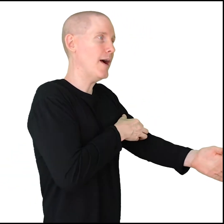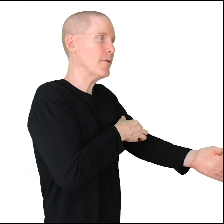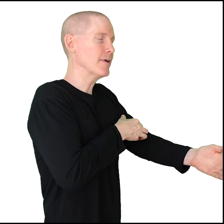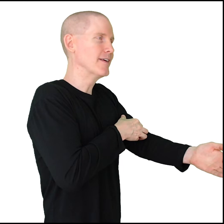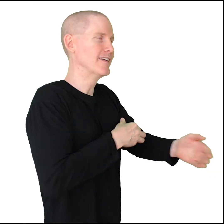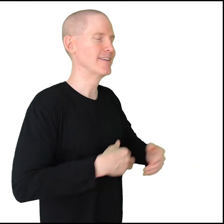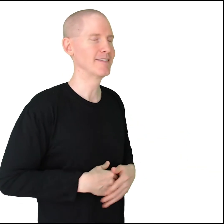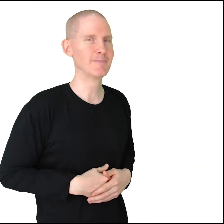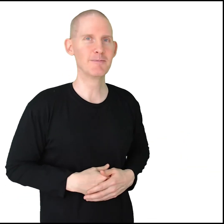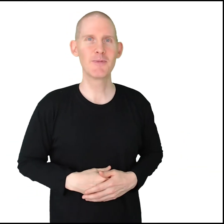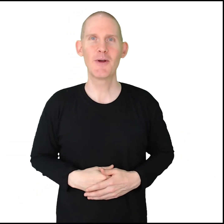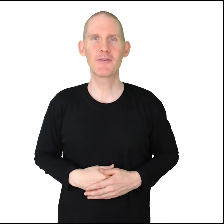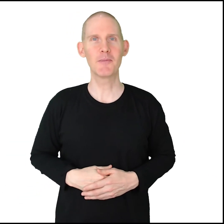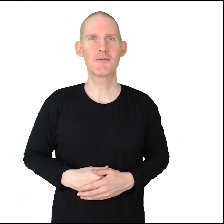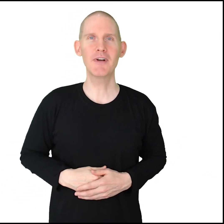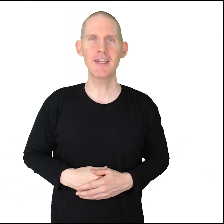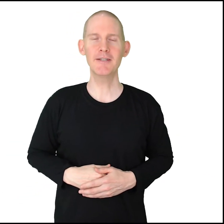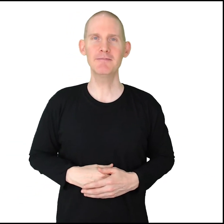power. From the front again.